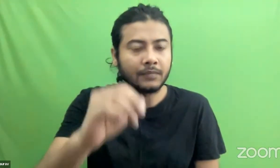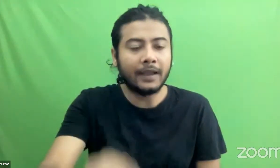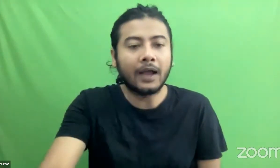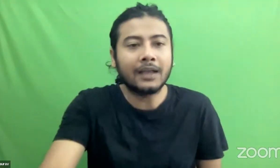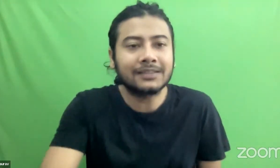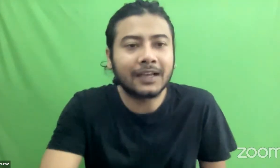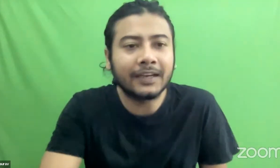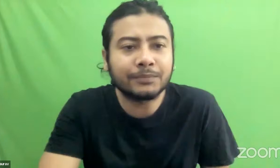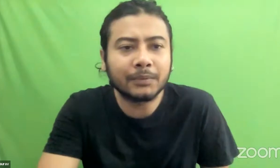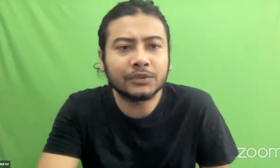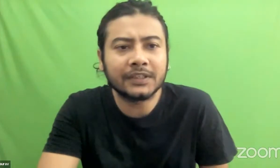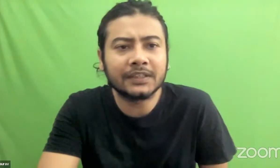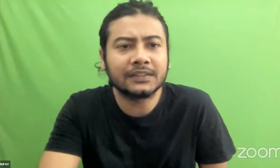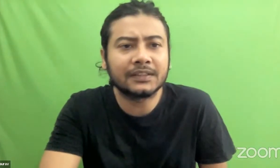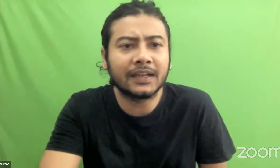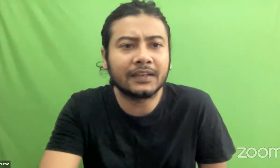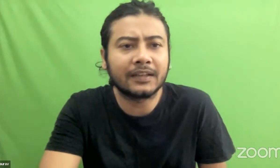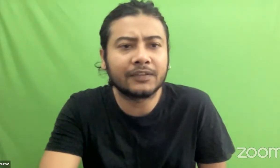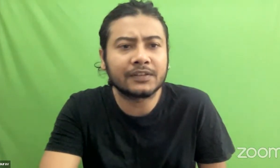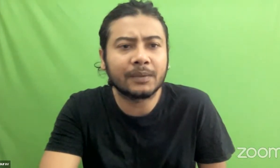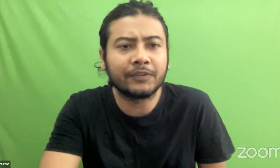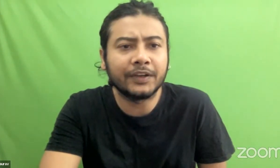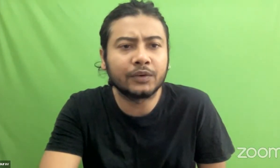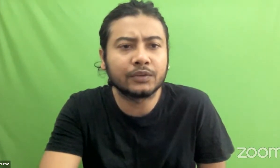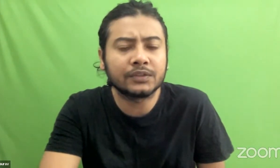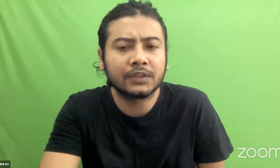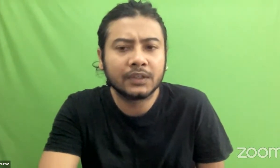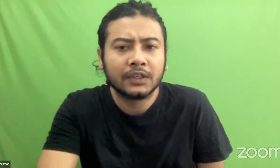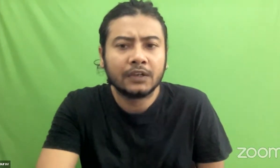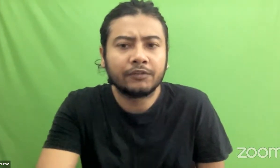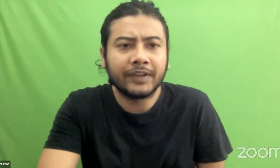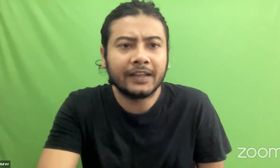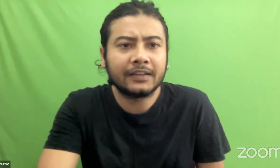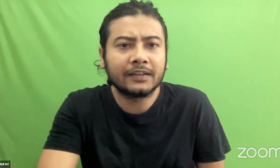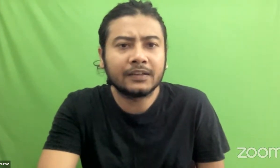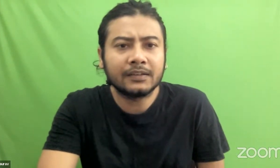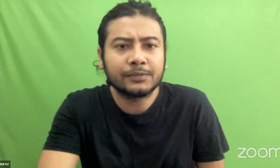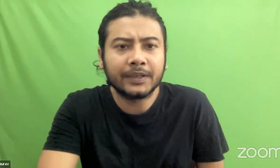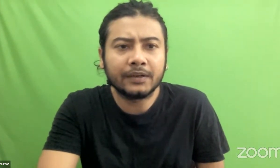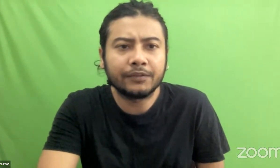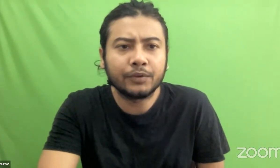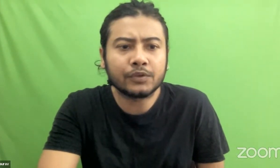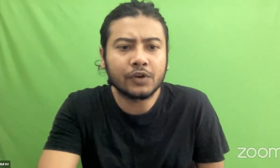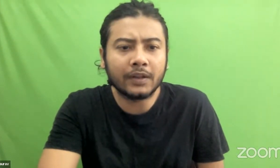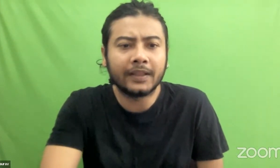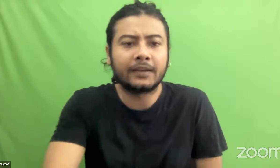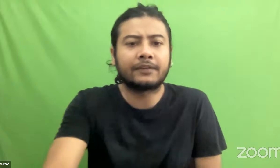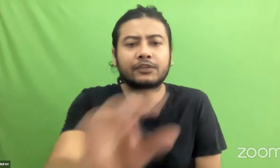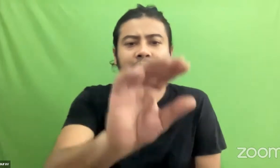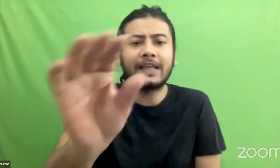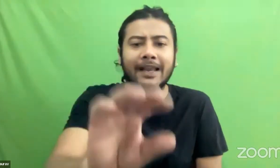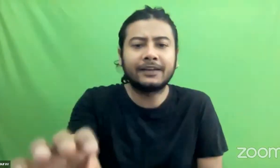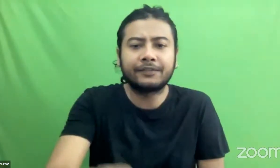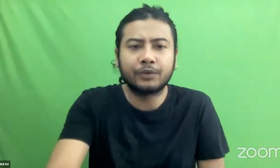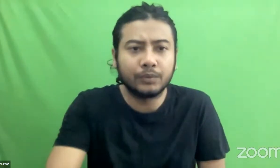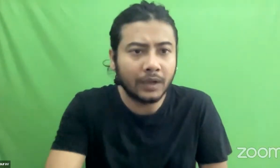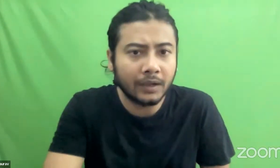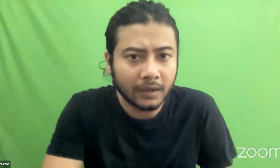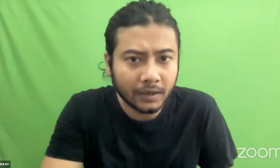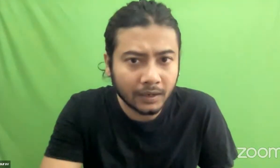I asked Ganesh Prabhu, says that there were some videos where the speaker view was not there. It was the gallery. Maybe sometime,